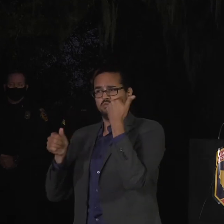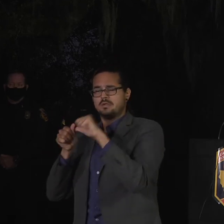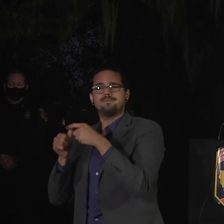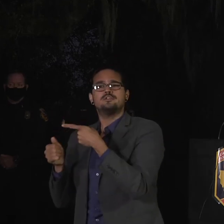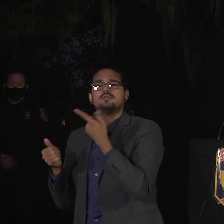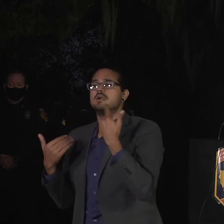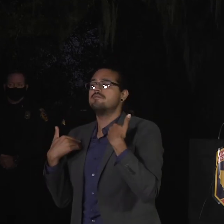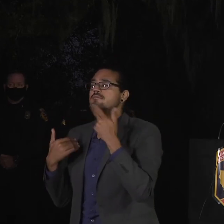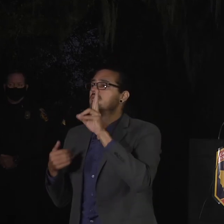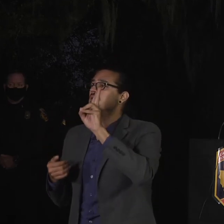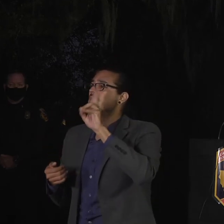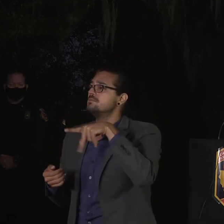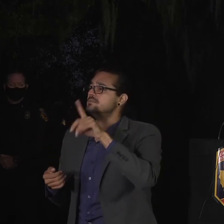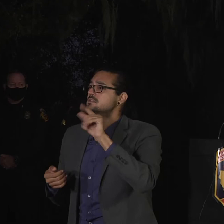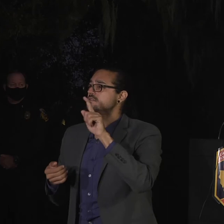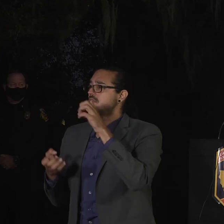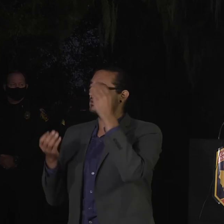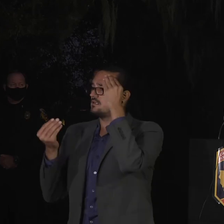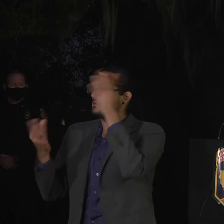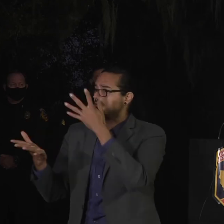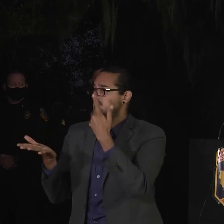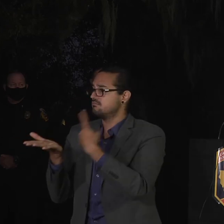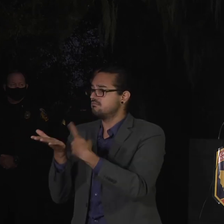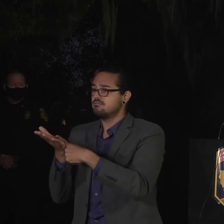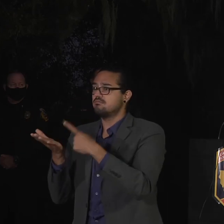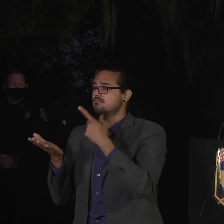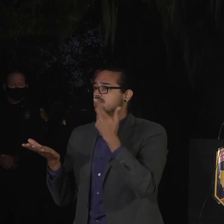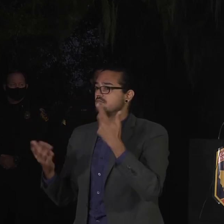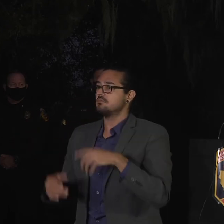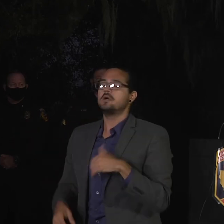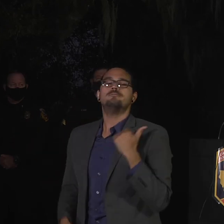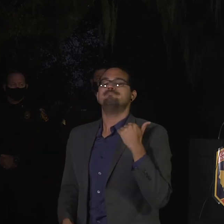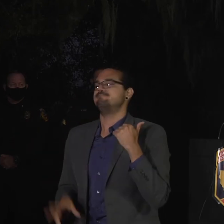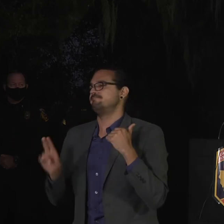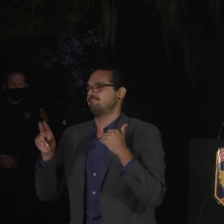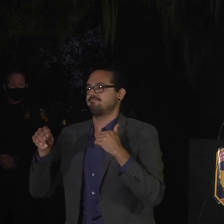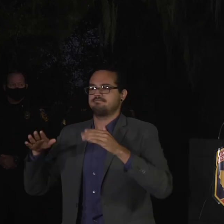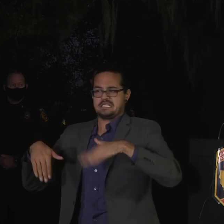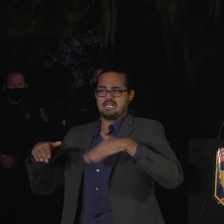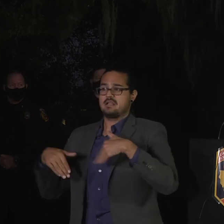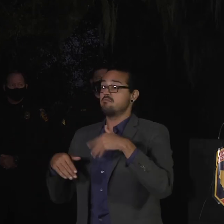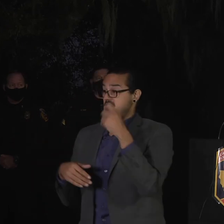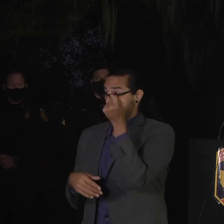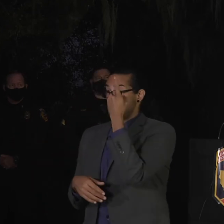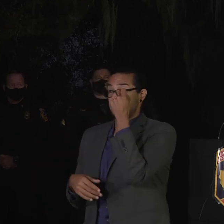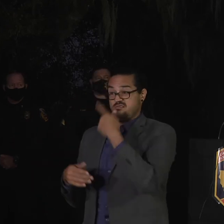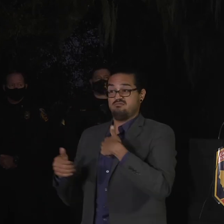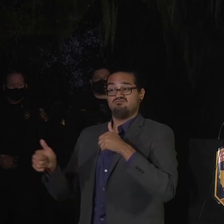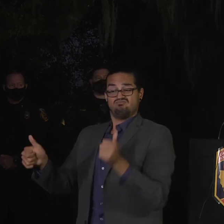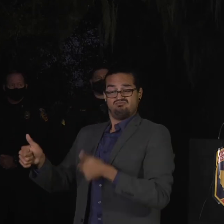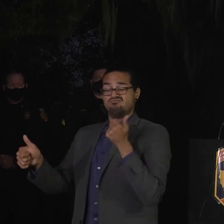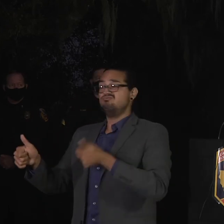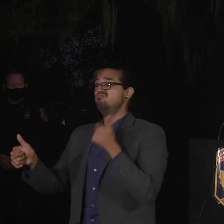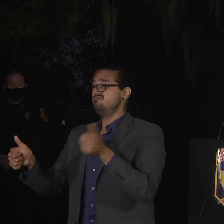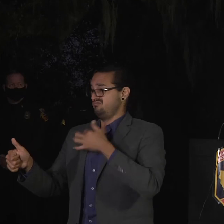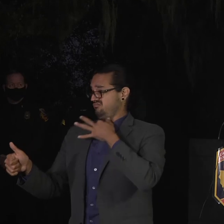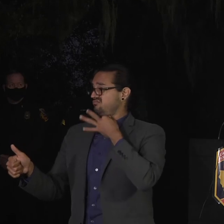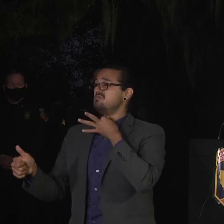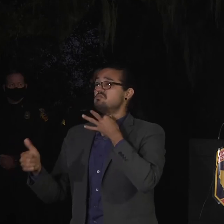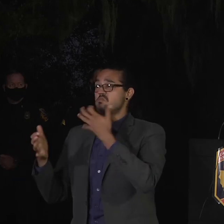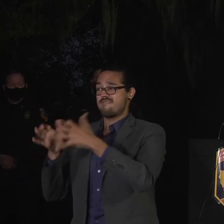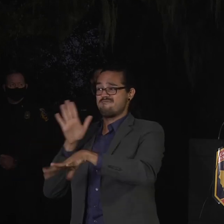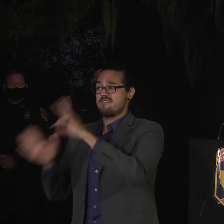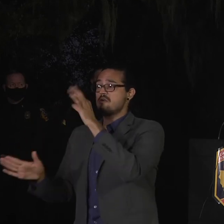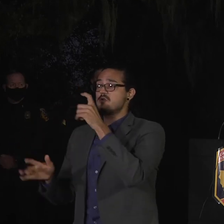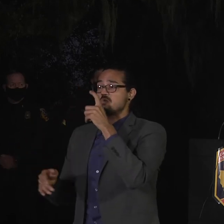firefighter you had was lost, and any news about this suspect? Yeah, not yet, but I'll tell you what, I'm anxious to find out. You know, we put that picture on social media last night, and I'm